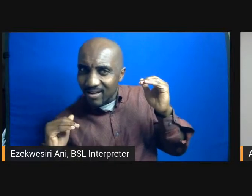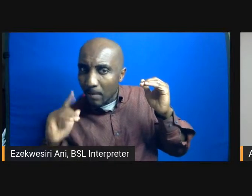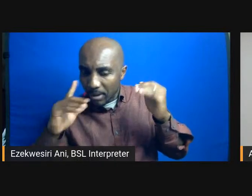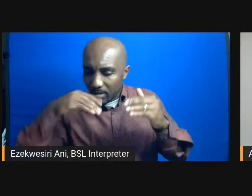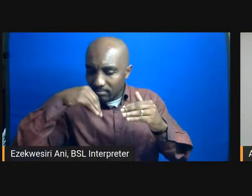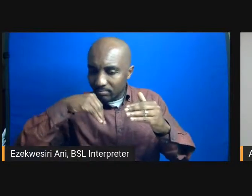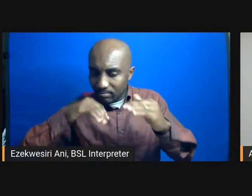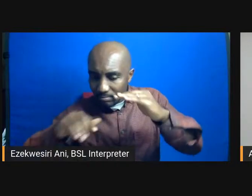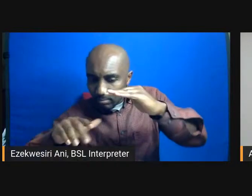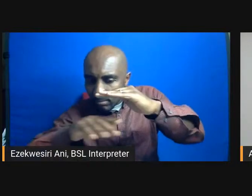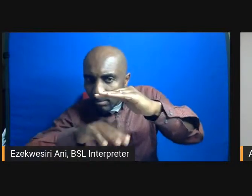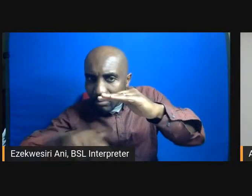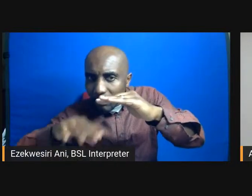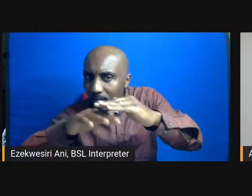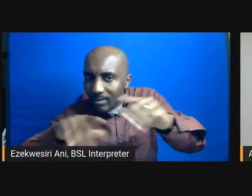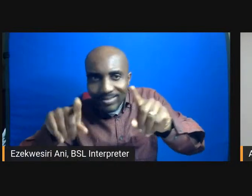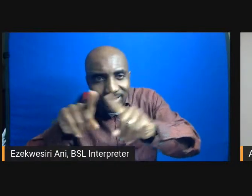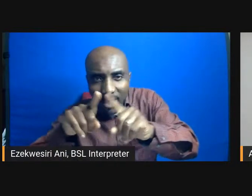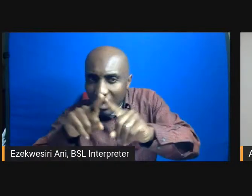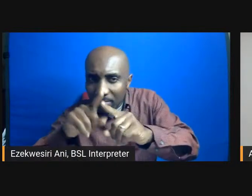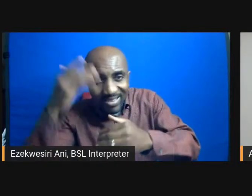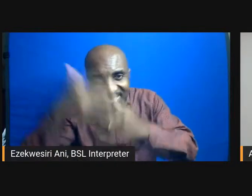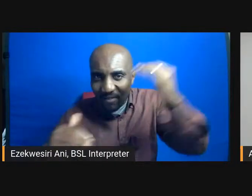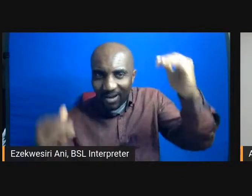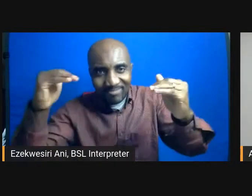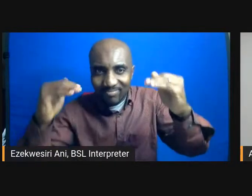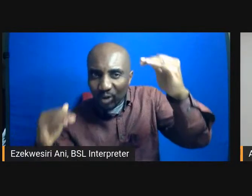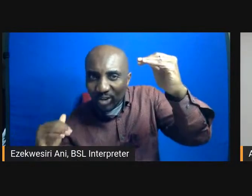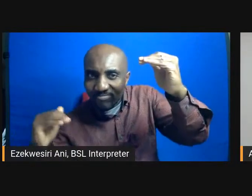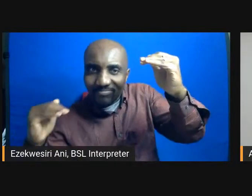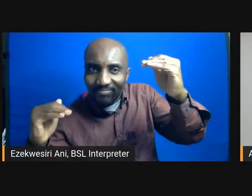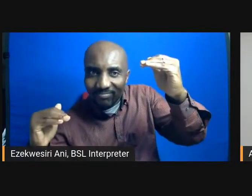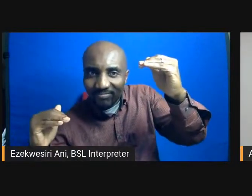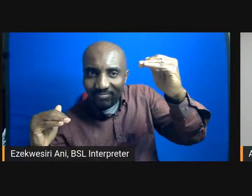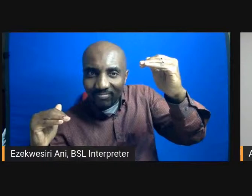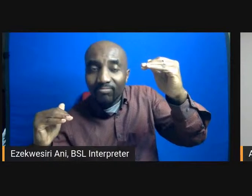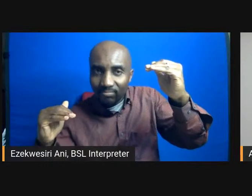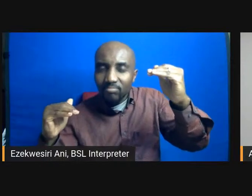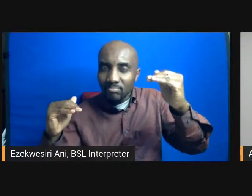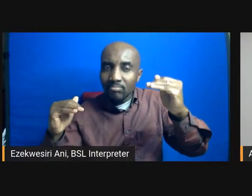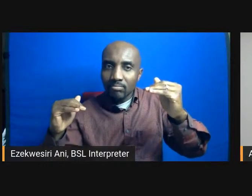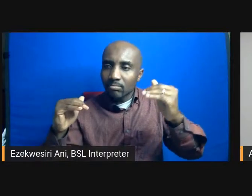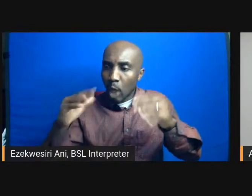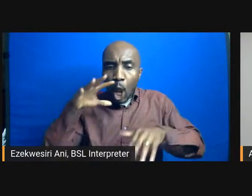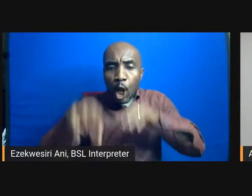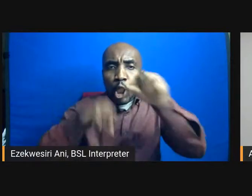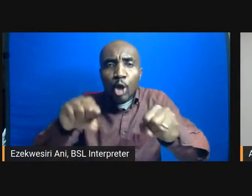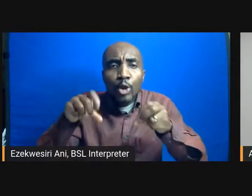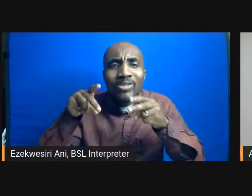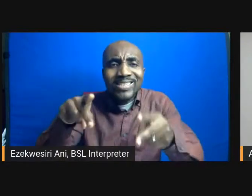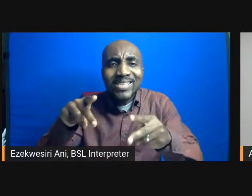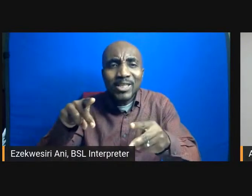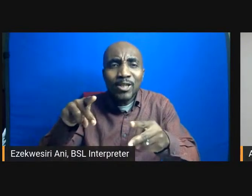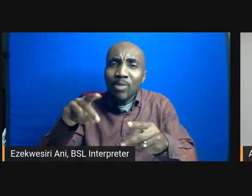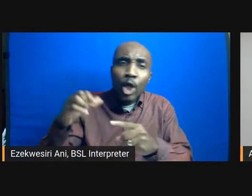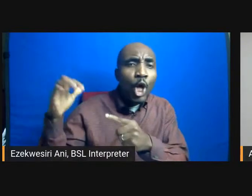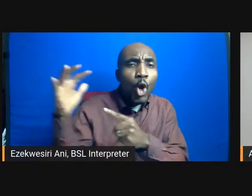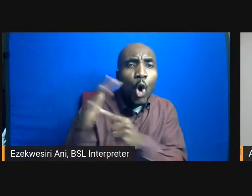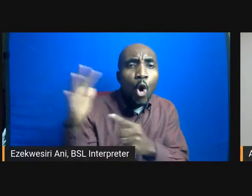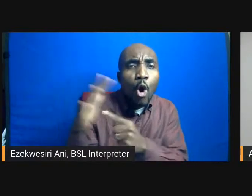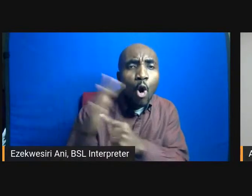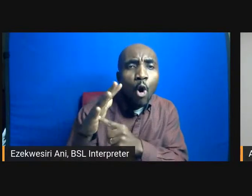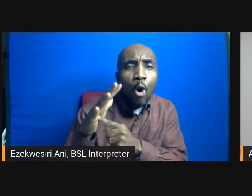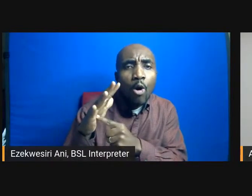same at heart? The core engine of the colonial system, the